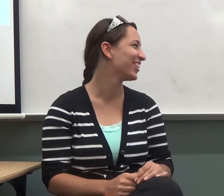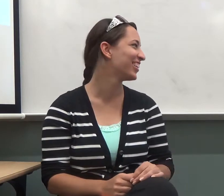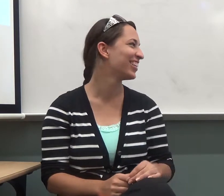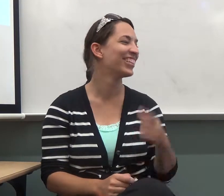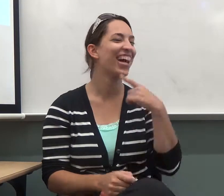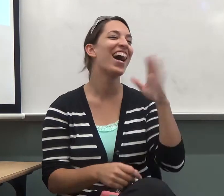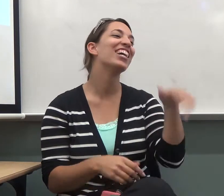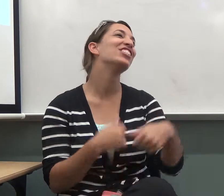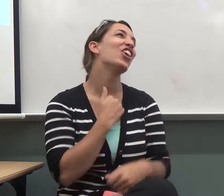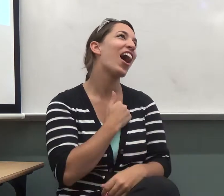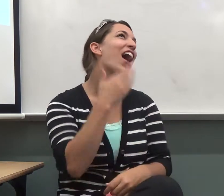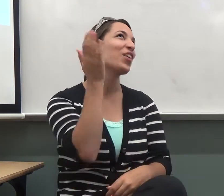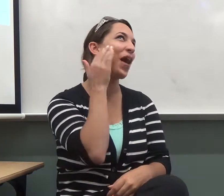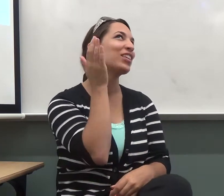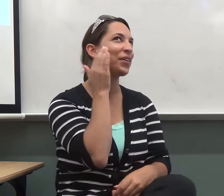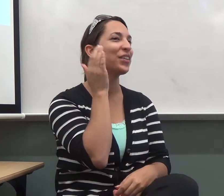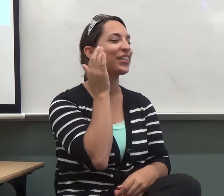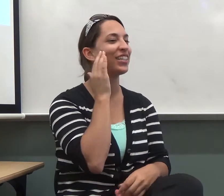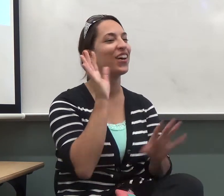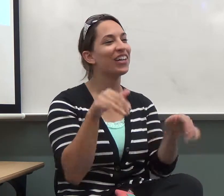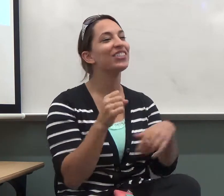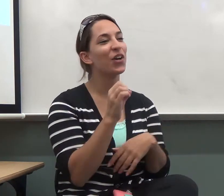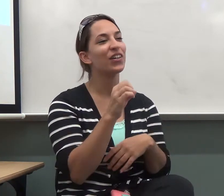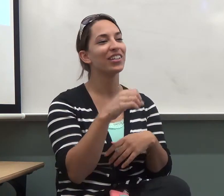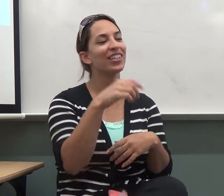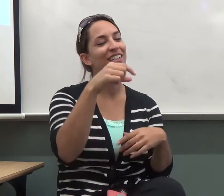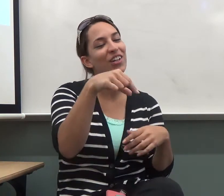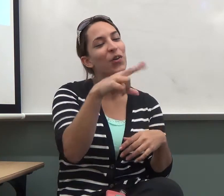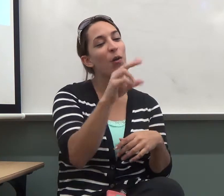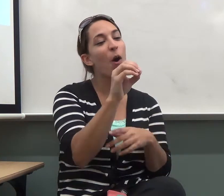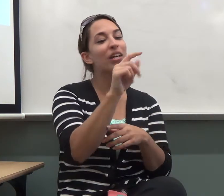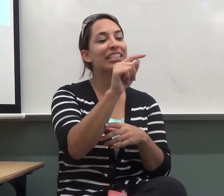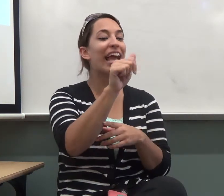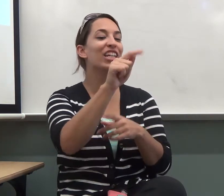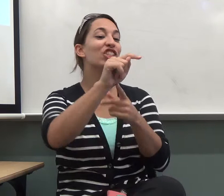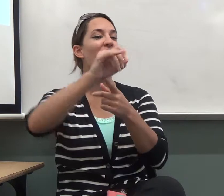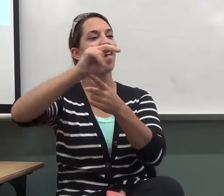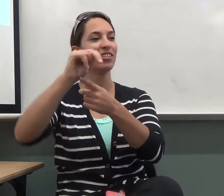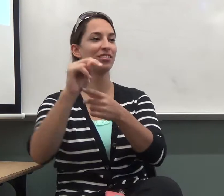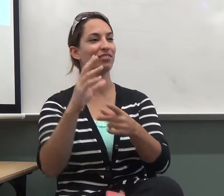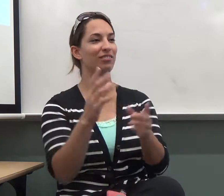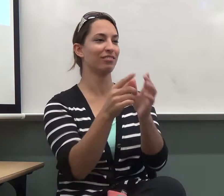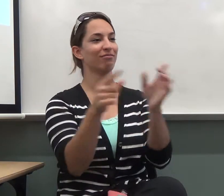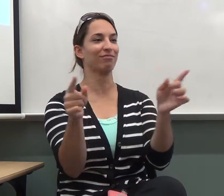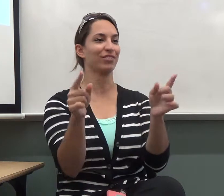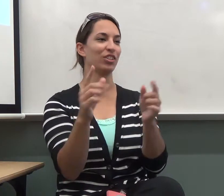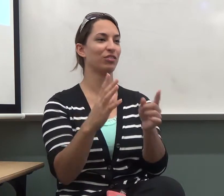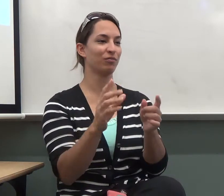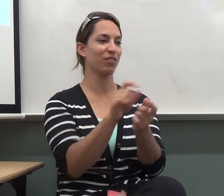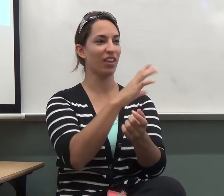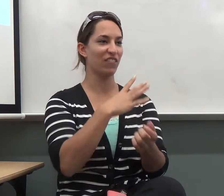I know. Okay, so it was a quotation. Good, that's one option. So resource material, quotation. Now,